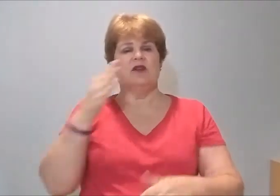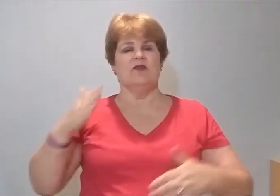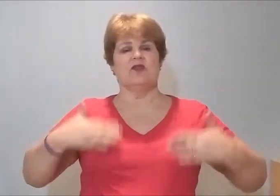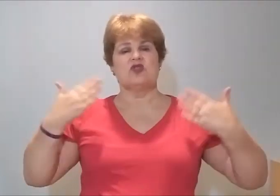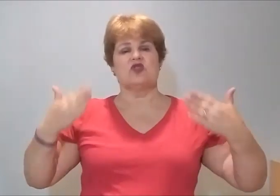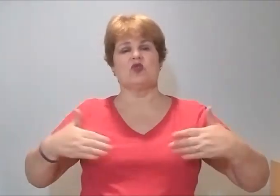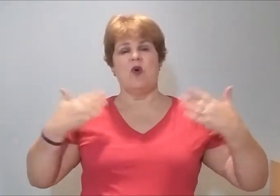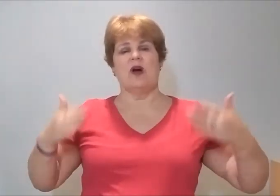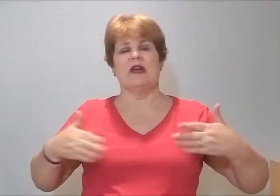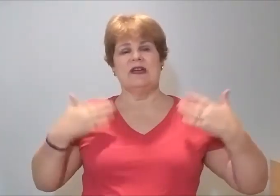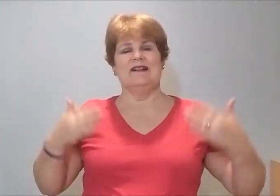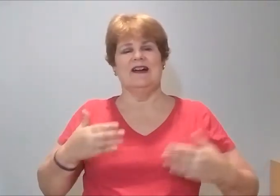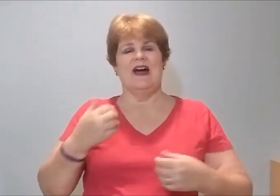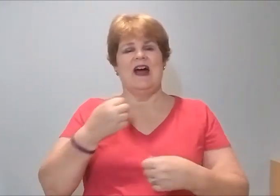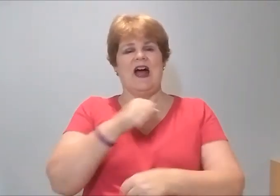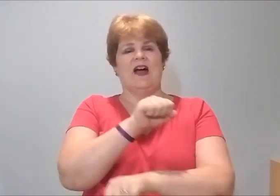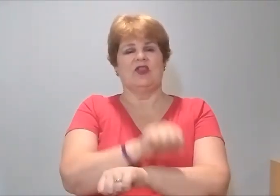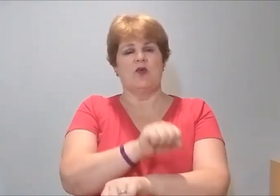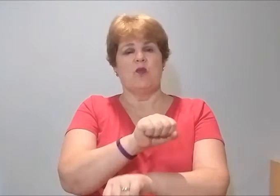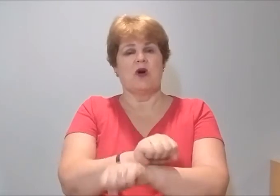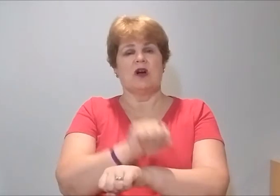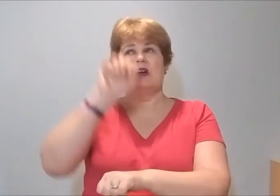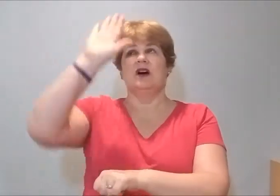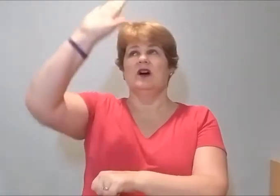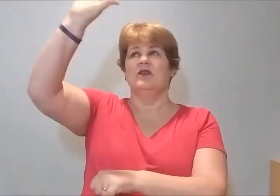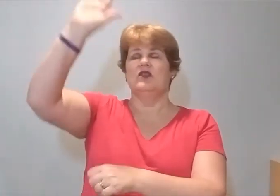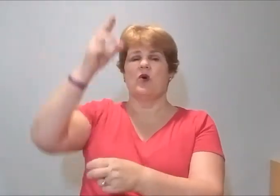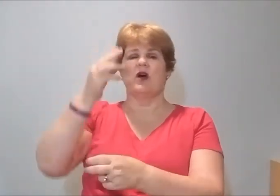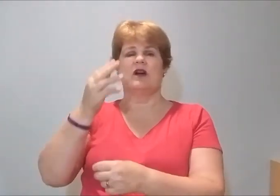for joy at the work of your